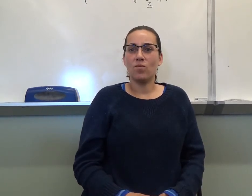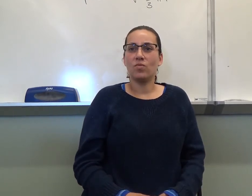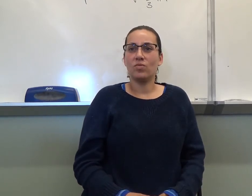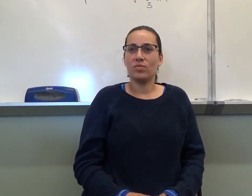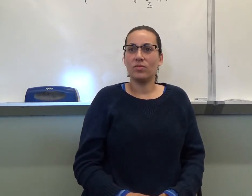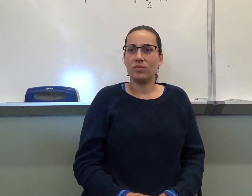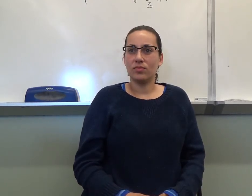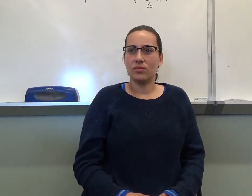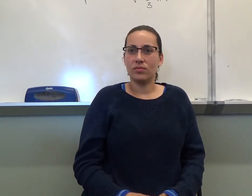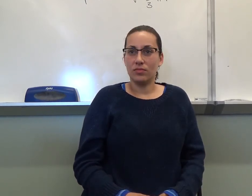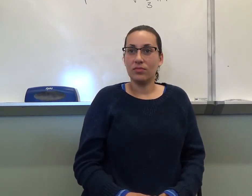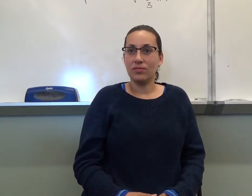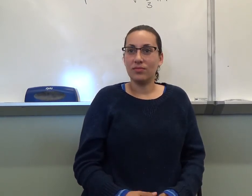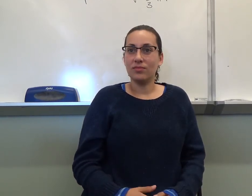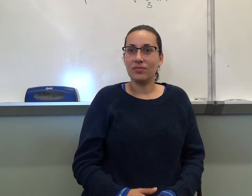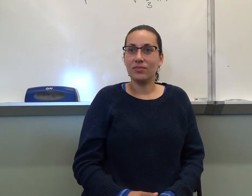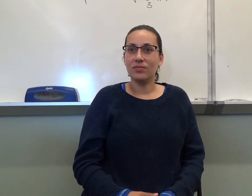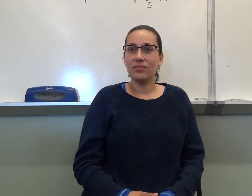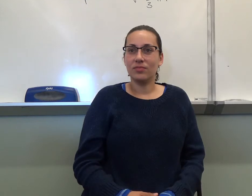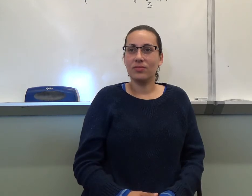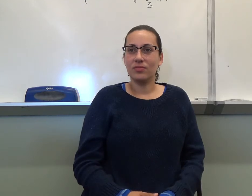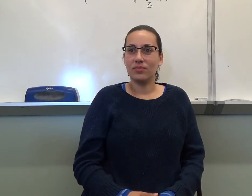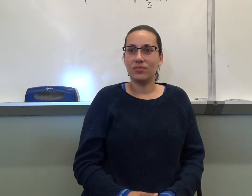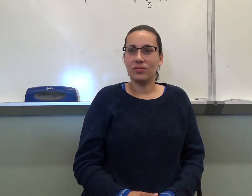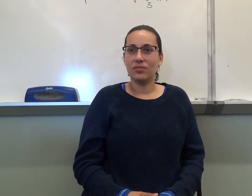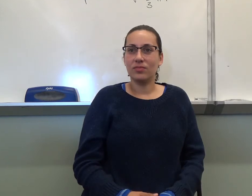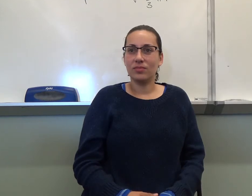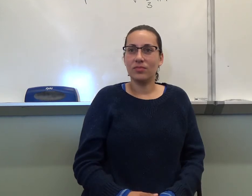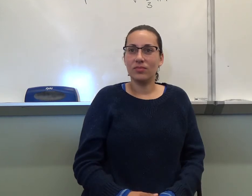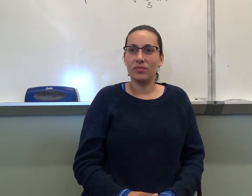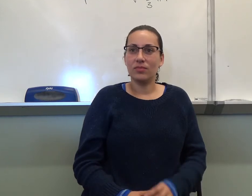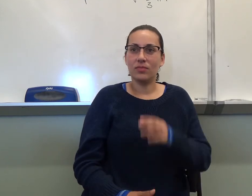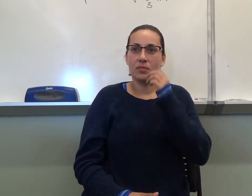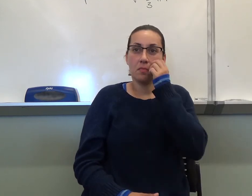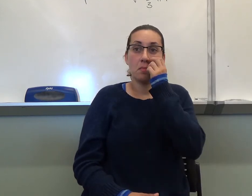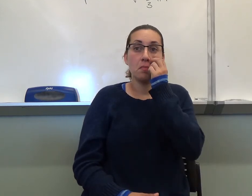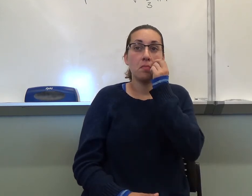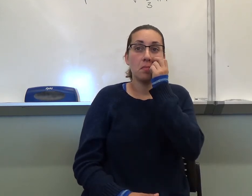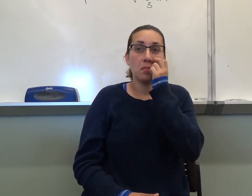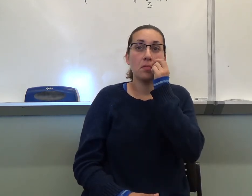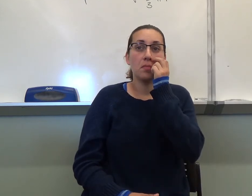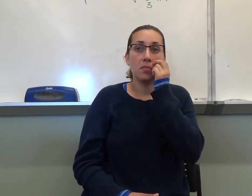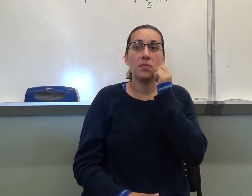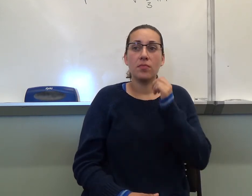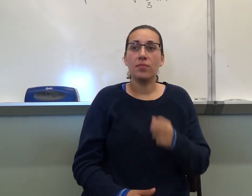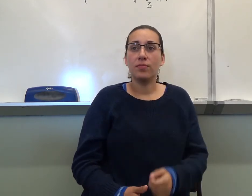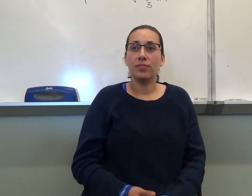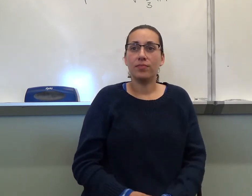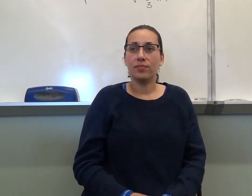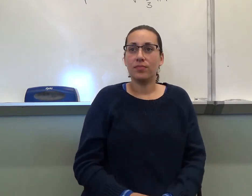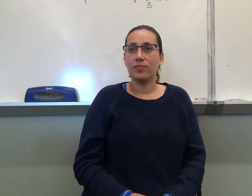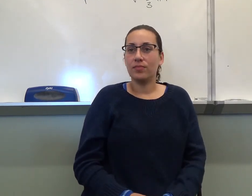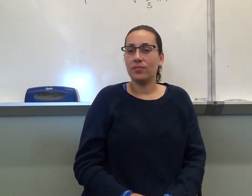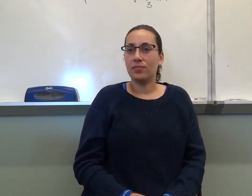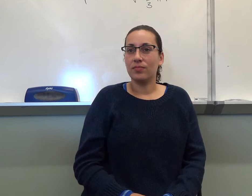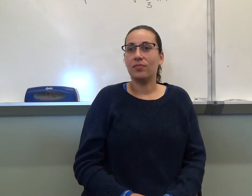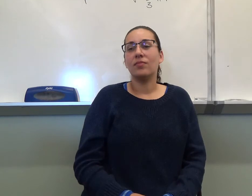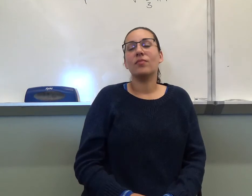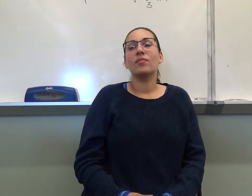thing. Drop down to the bottom of the page. They want to use this graph to estimate what's happening in 2010, which